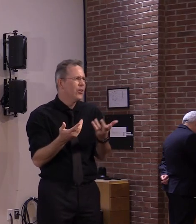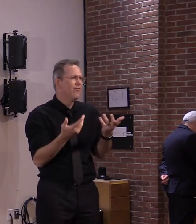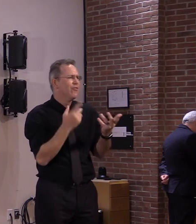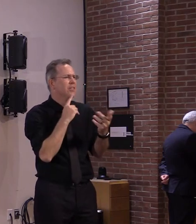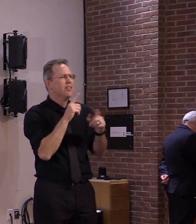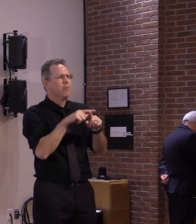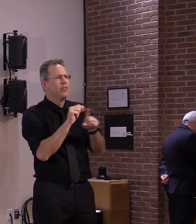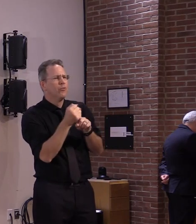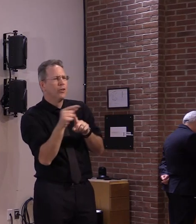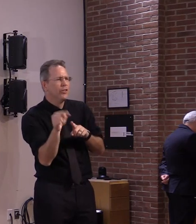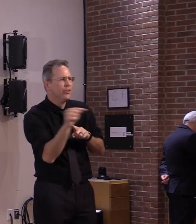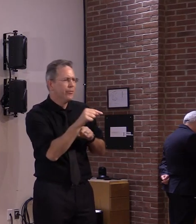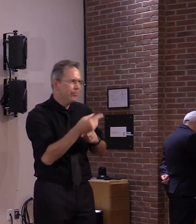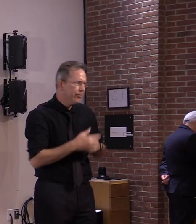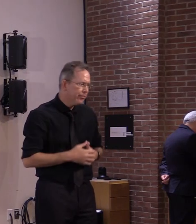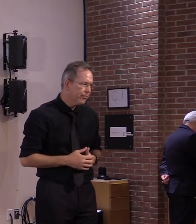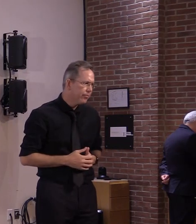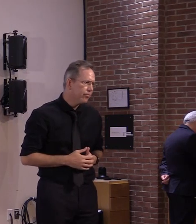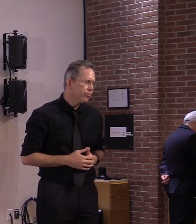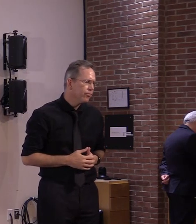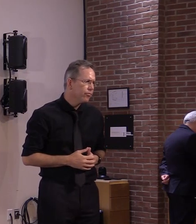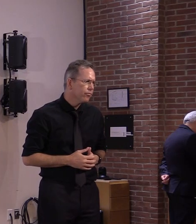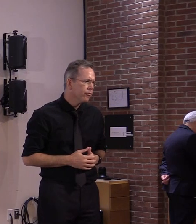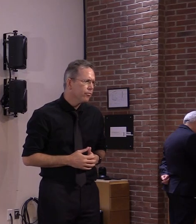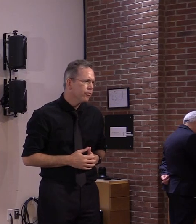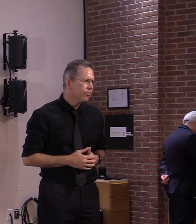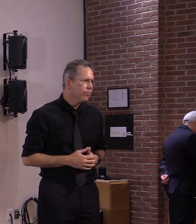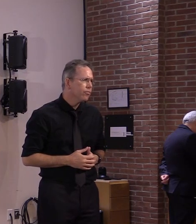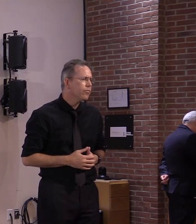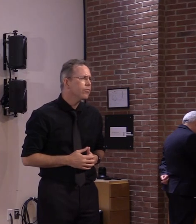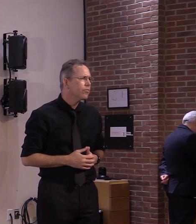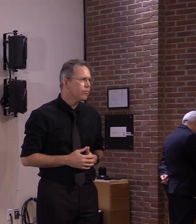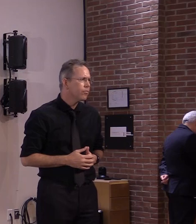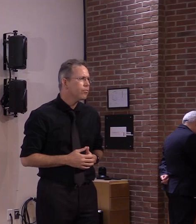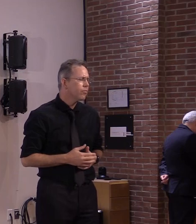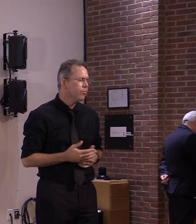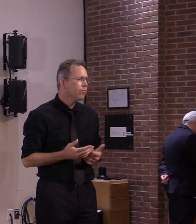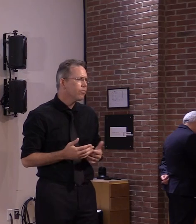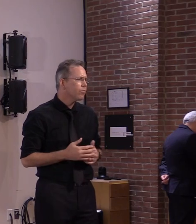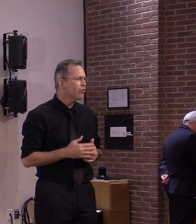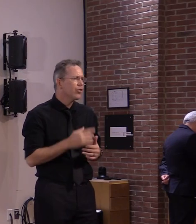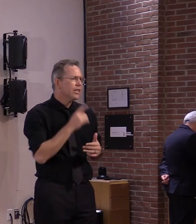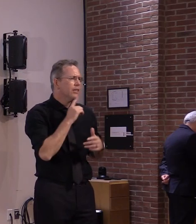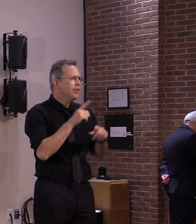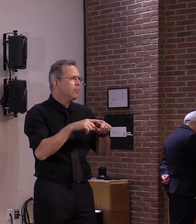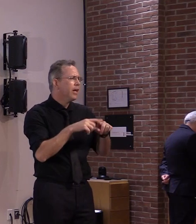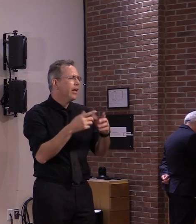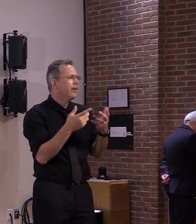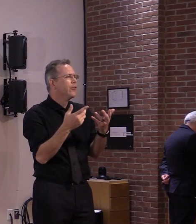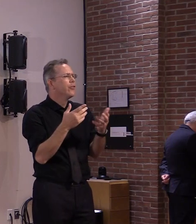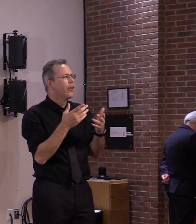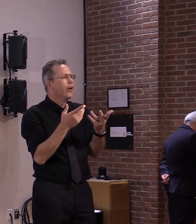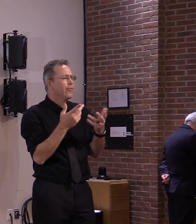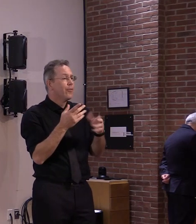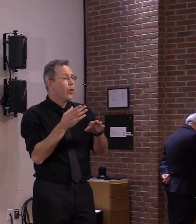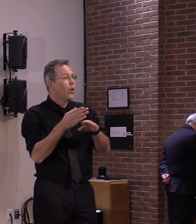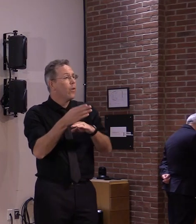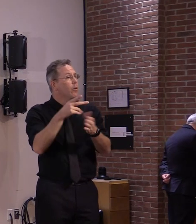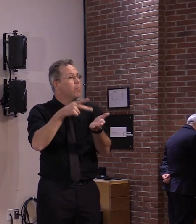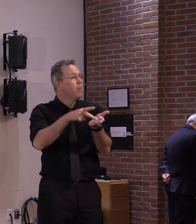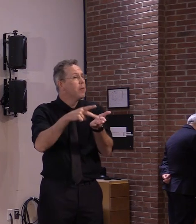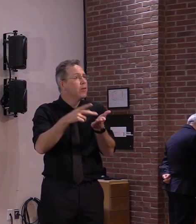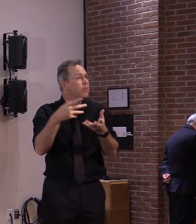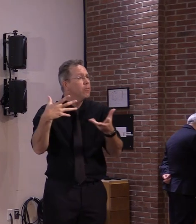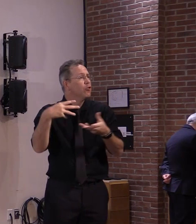we are able to and working to do offsets between programs, but it still counts as an overpayment. So sometimes it's